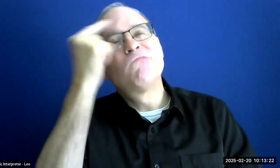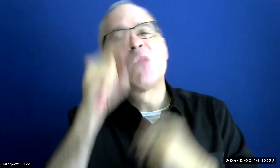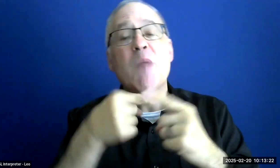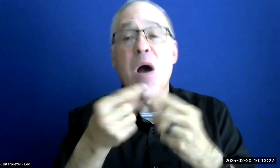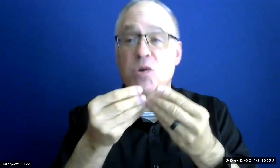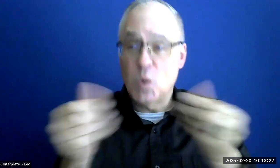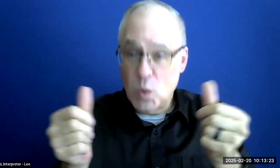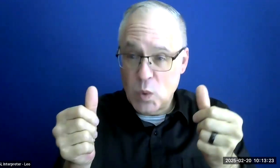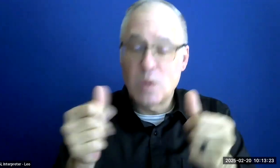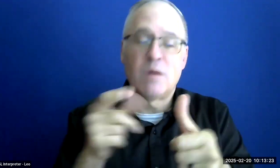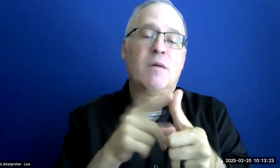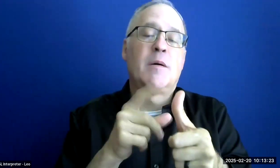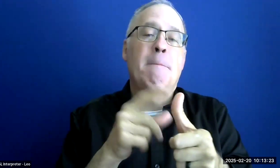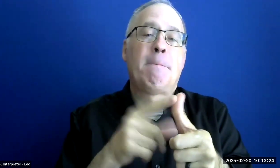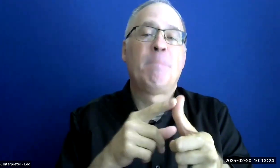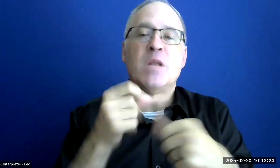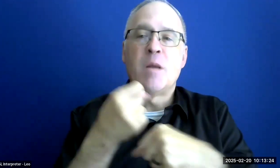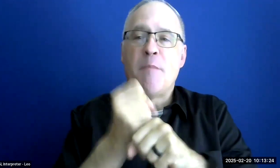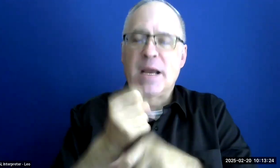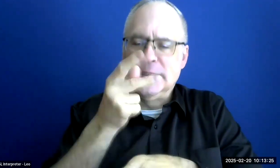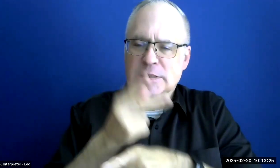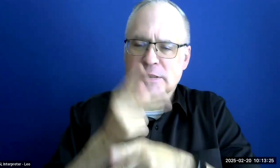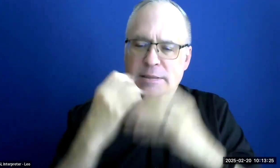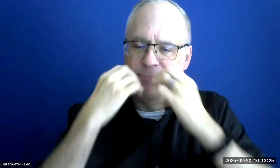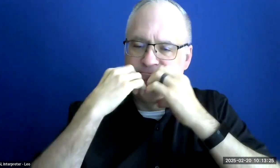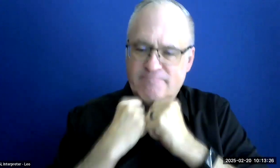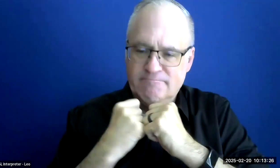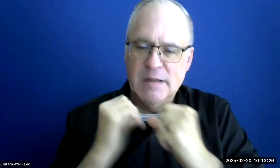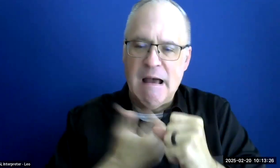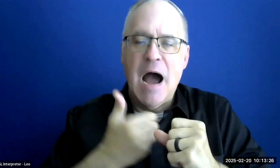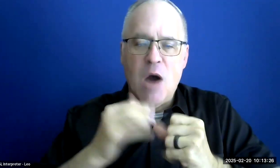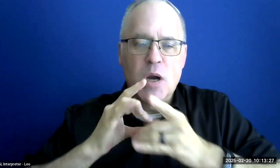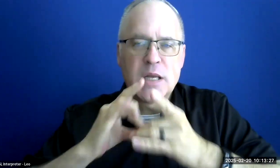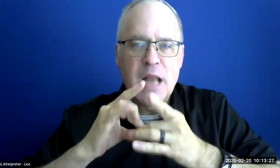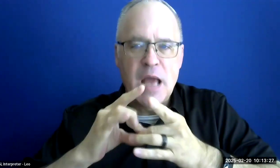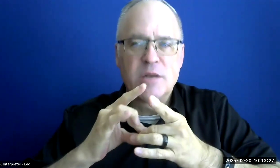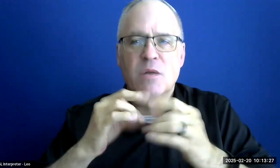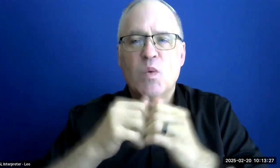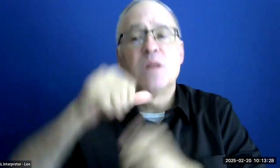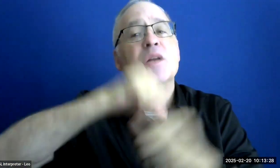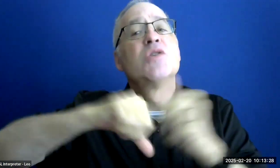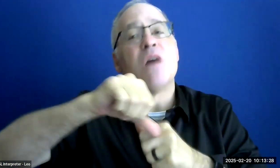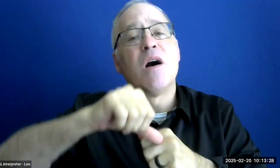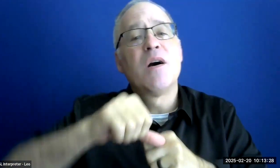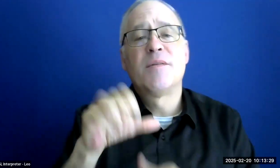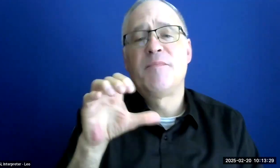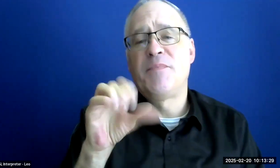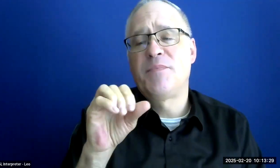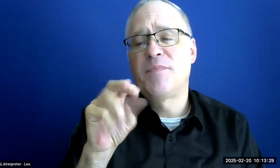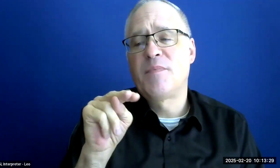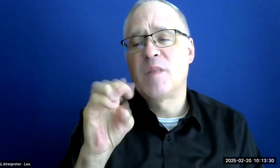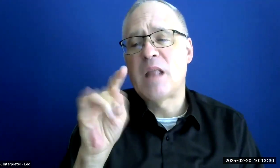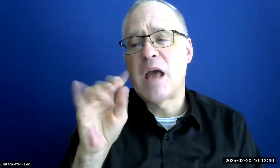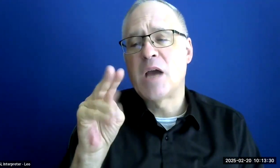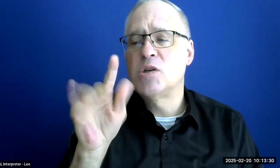goals should include preserving our connection to one another. For United Methodists, connectionalism is the term we use to talk